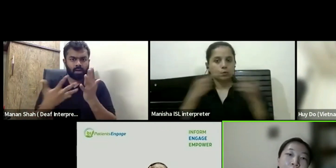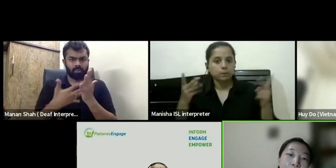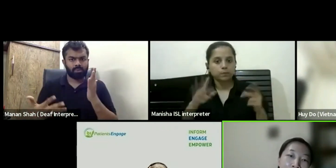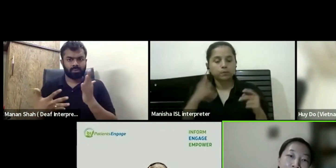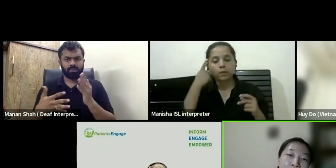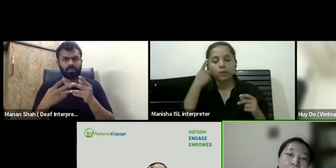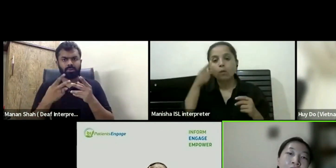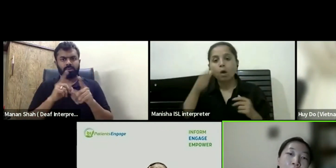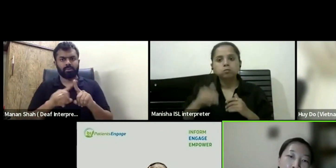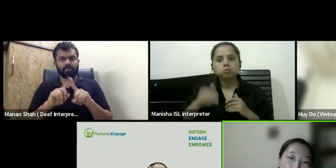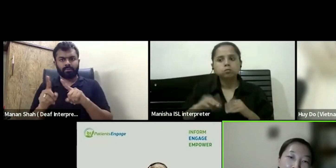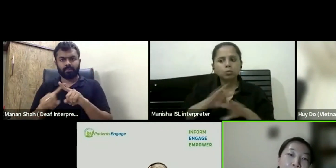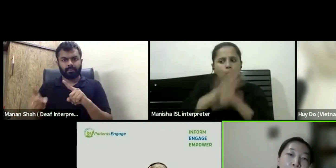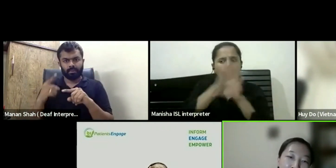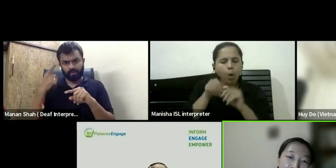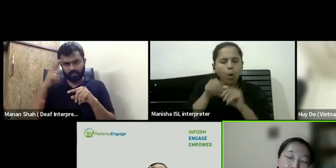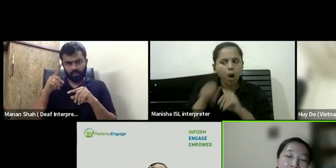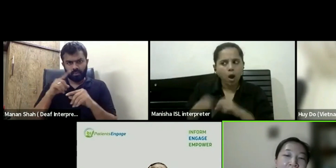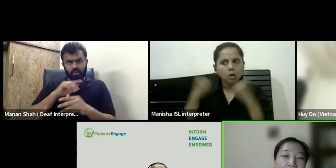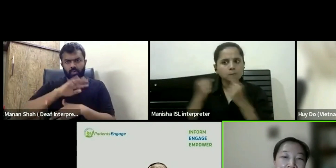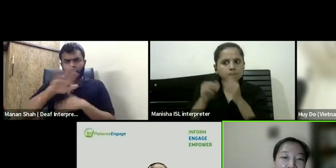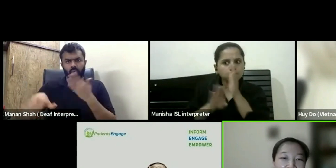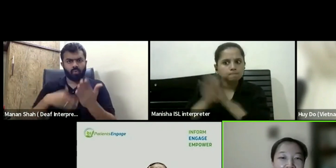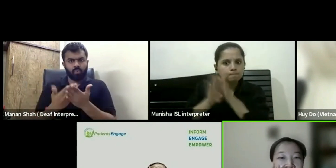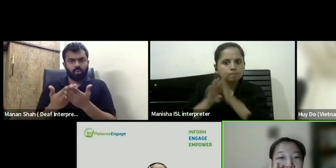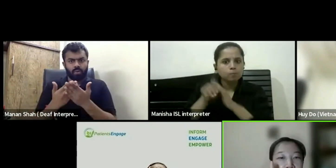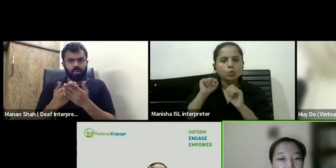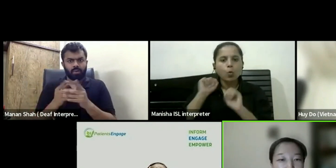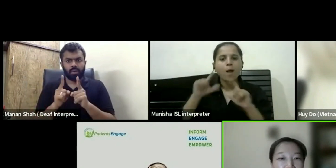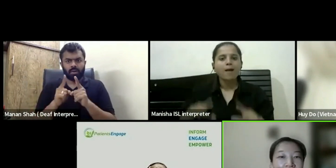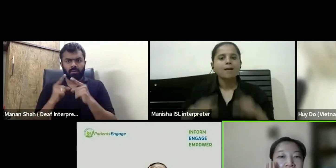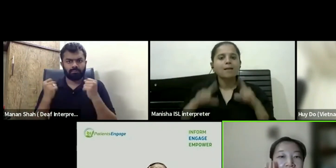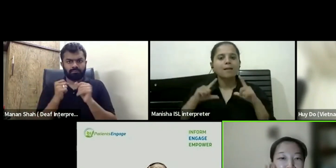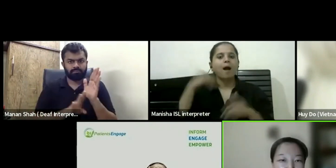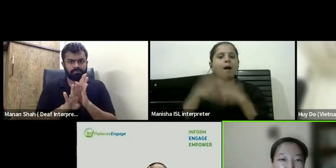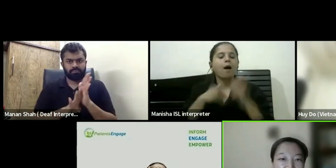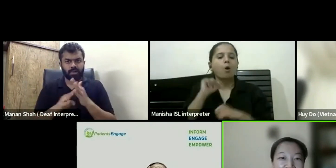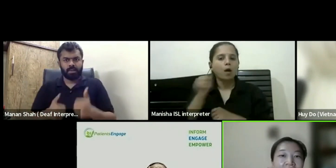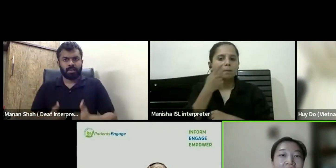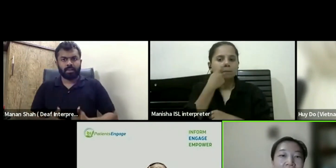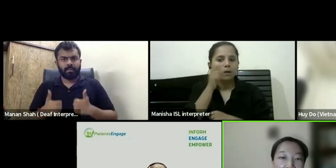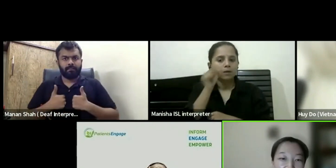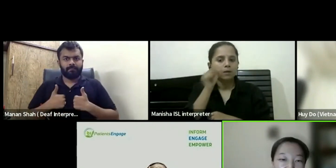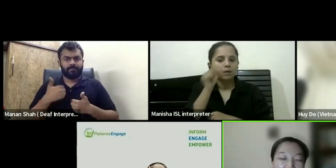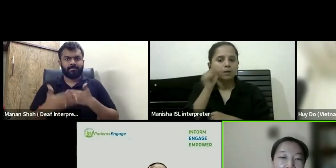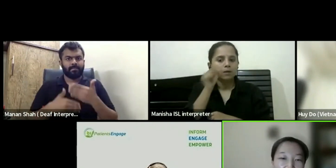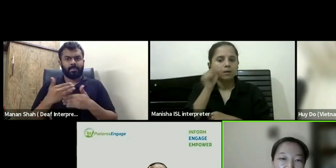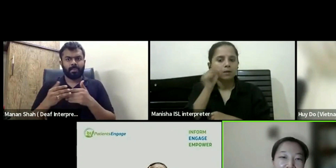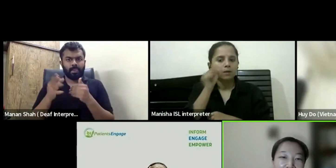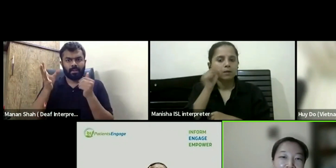life, through the parents to empower them. Then the second is we focus on their mentality, their